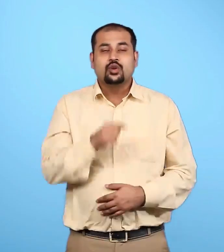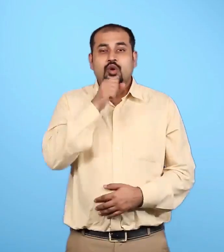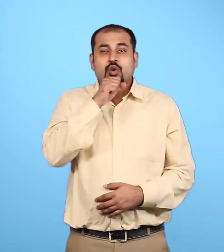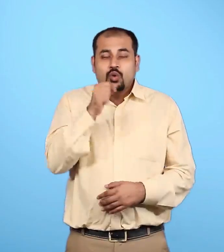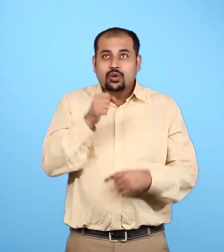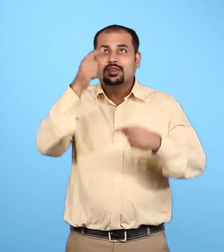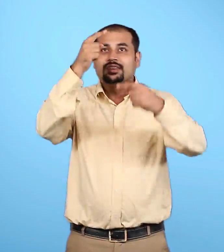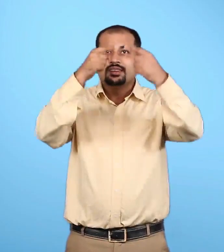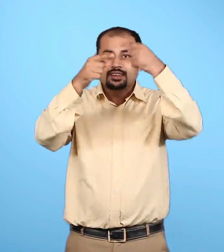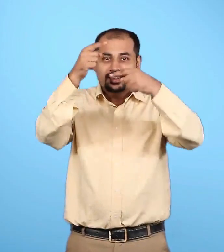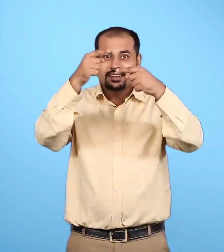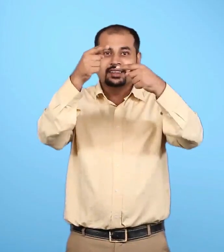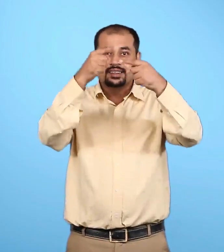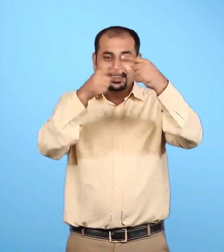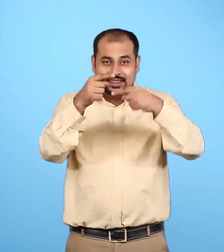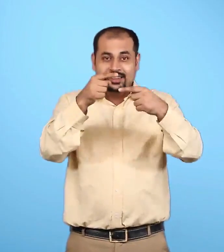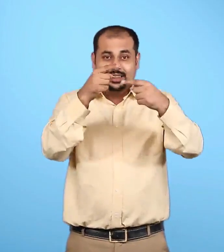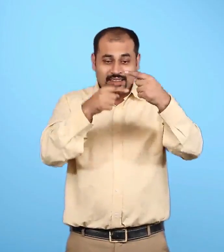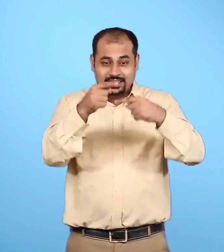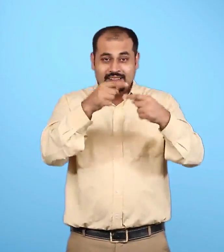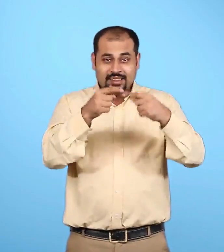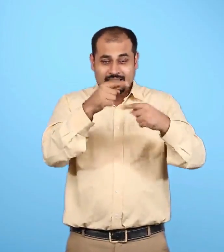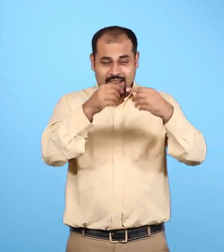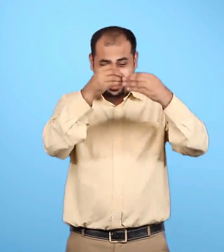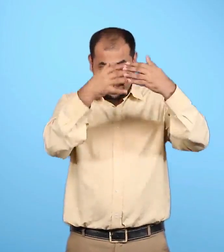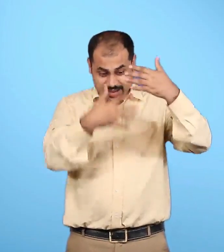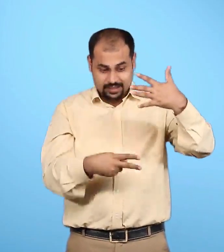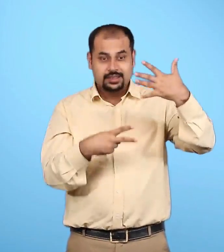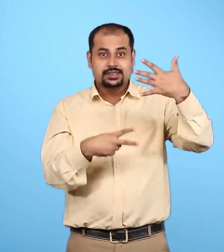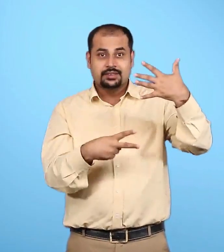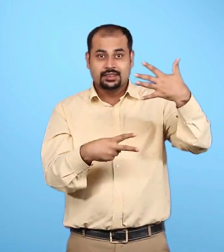How many elders will be in the 7th generation of his family?